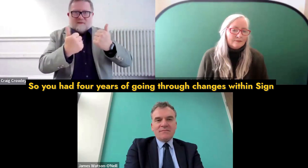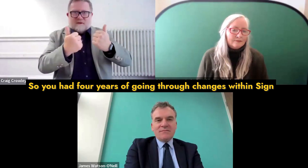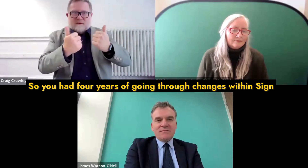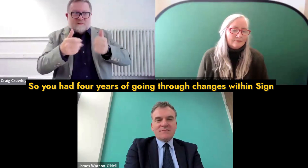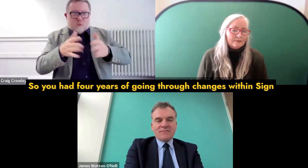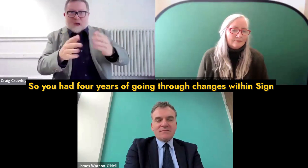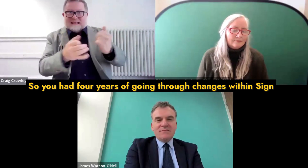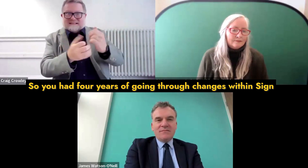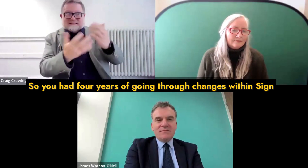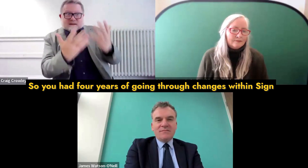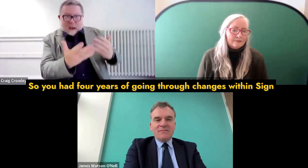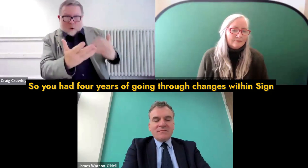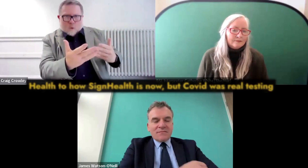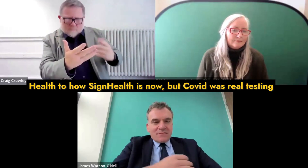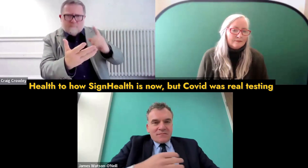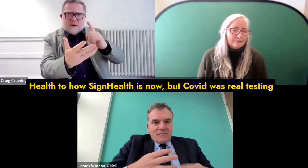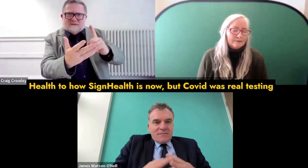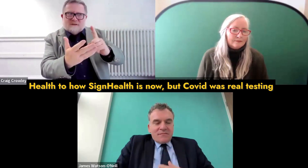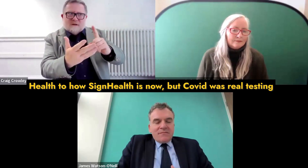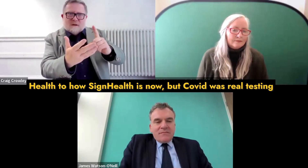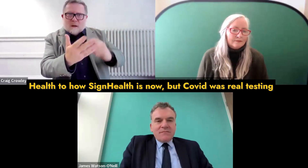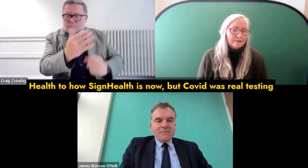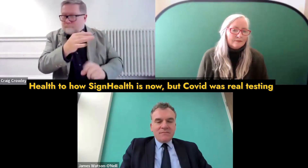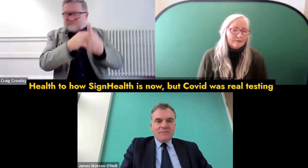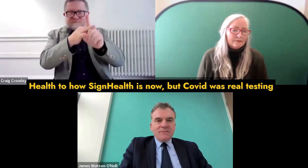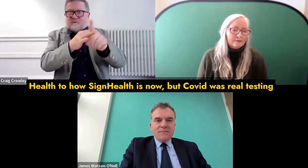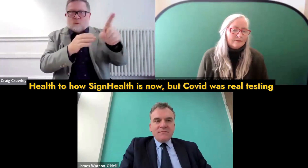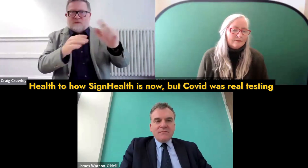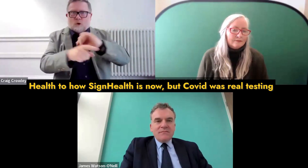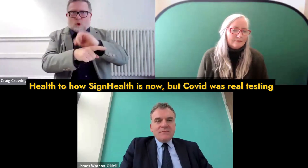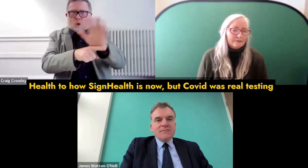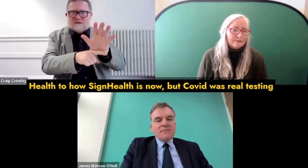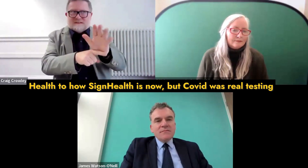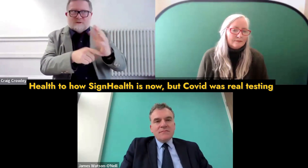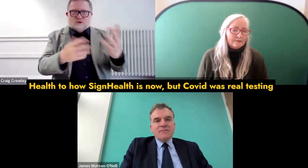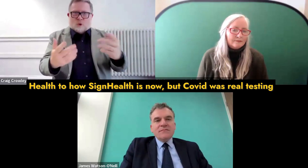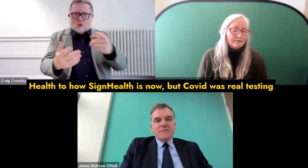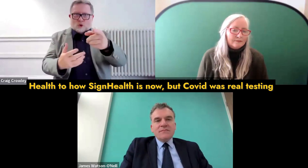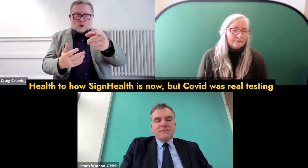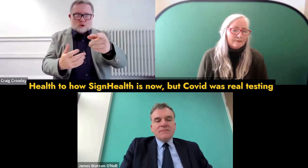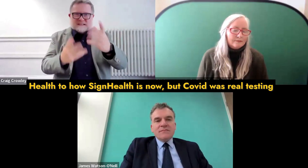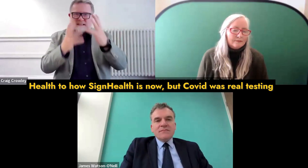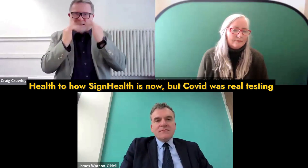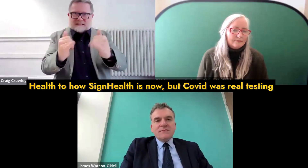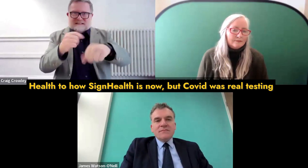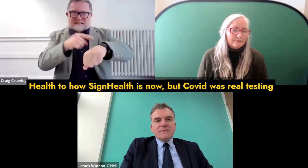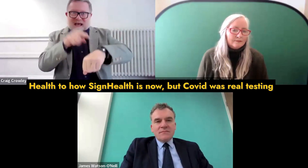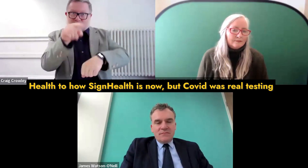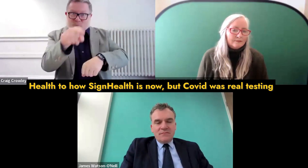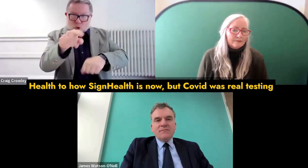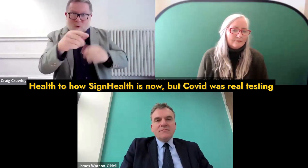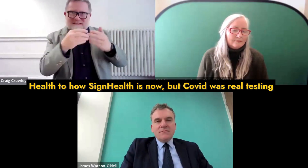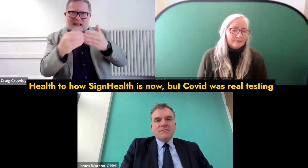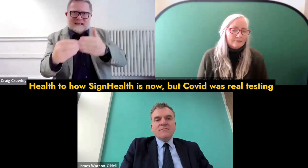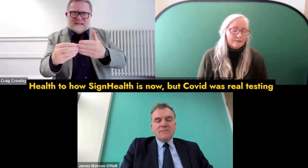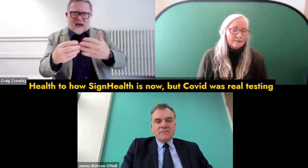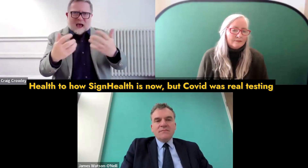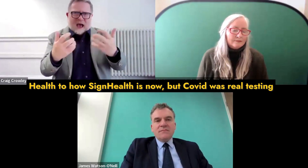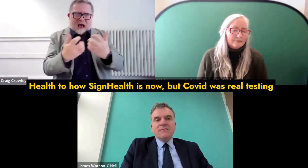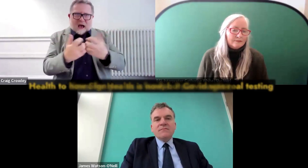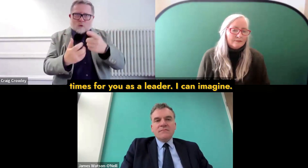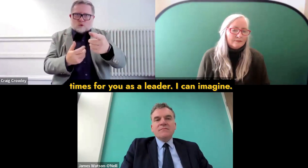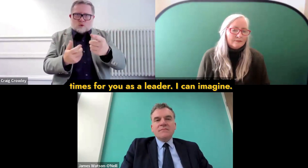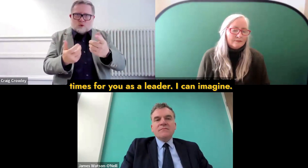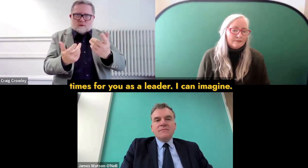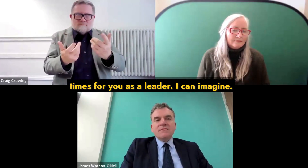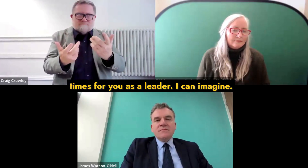of going through changes within Sign Health to how Sign Health is now, but COVID was real